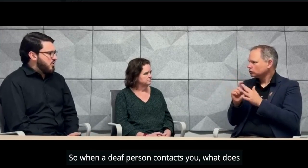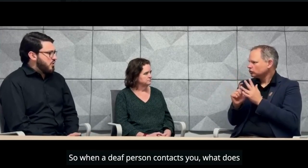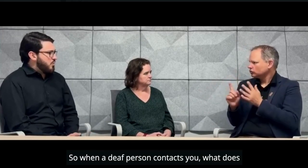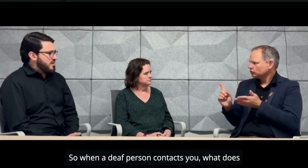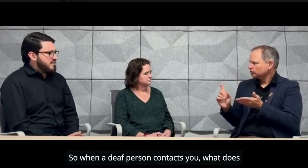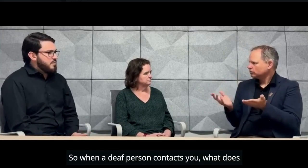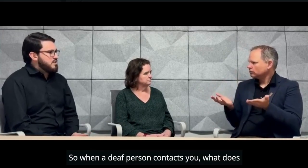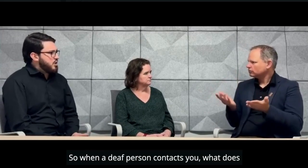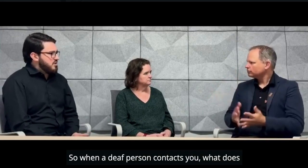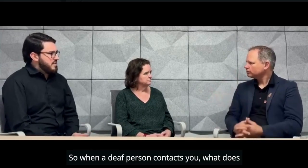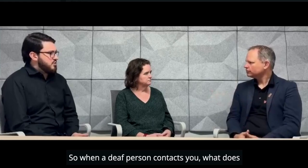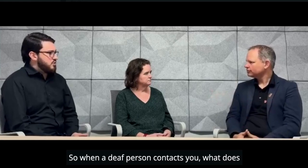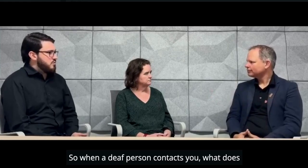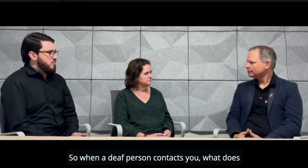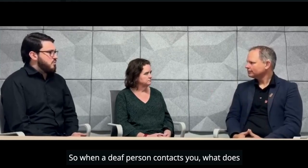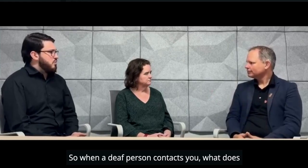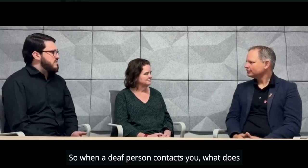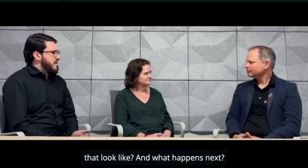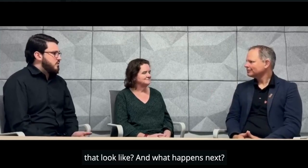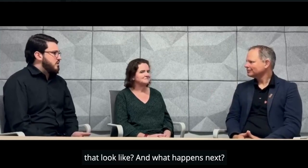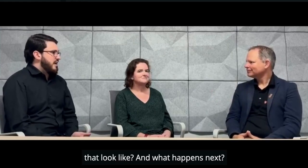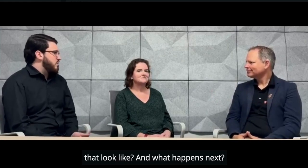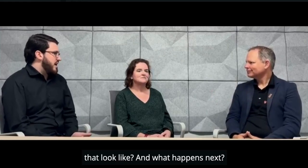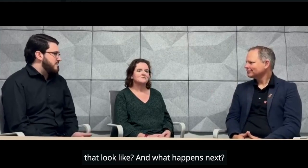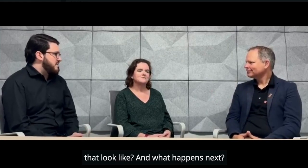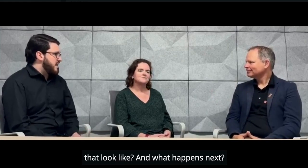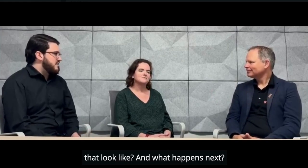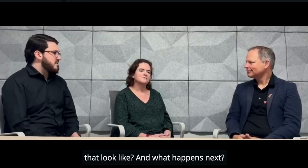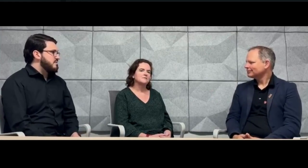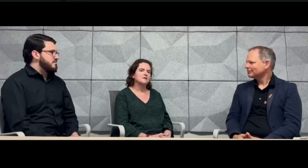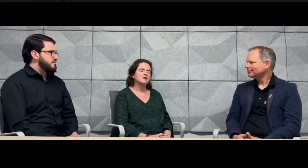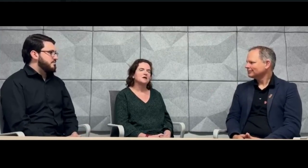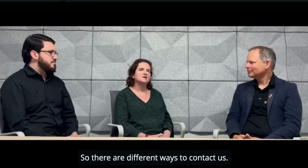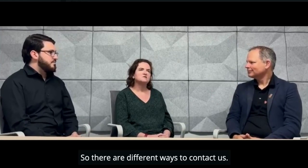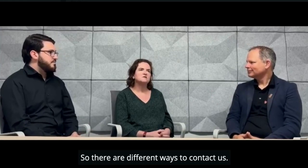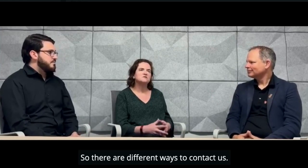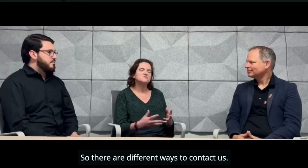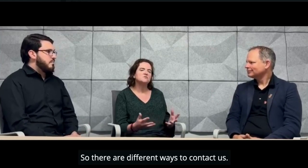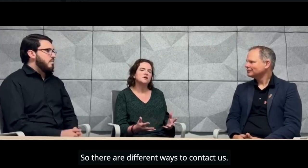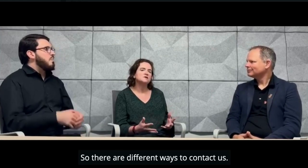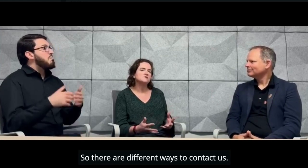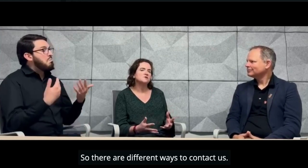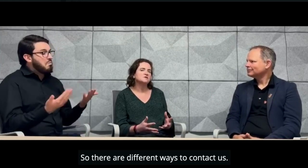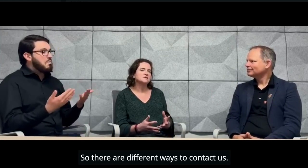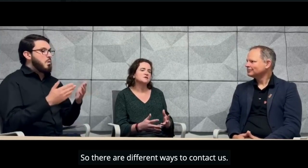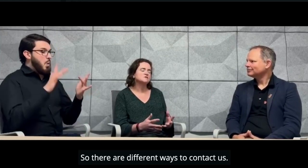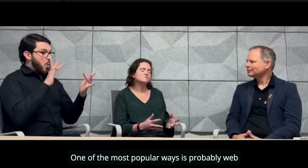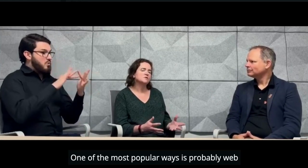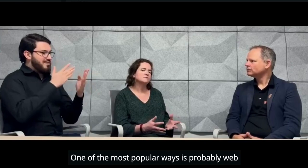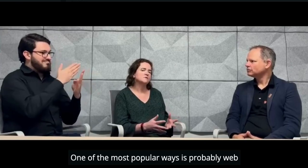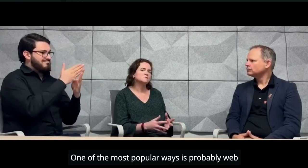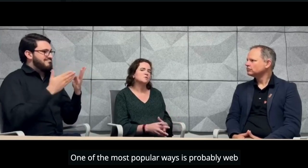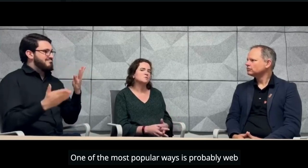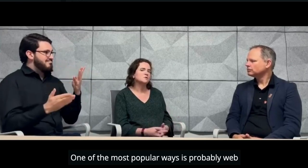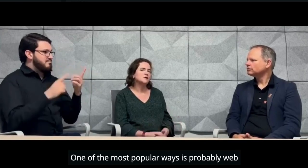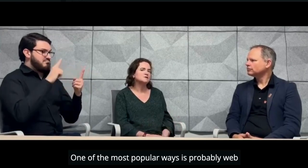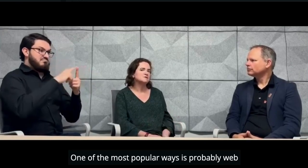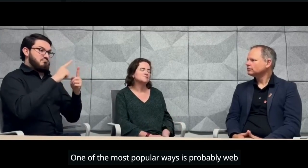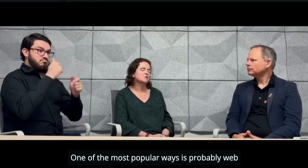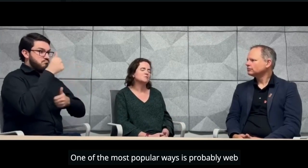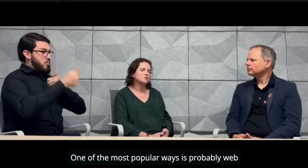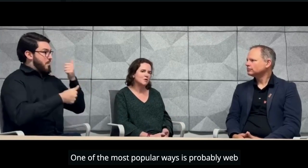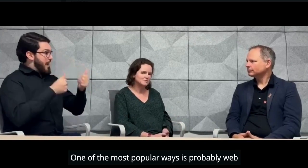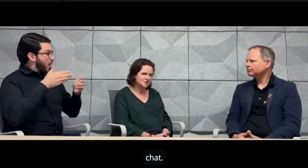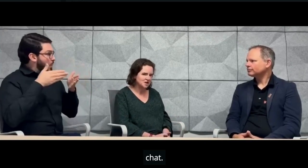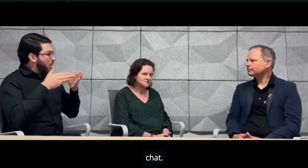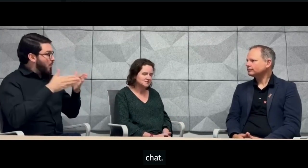So, when a deaf person contacts you, what does that look like and what happens next? So, there are different ways to contact us. One of the most popular ways